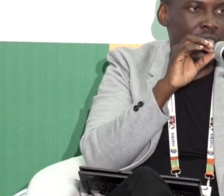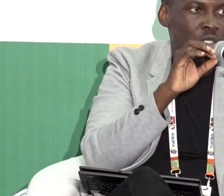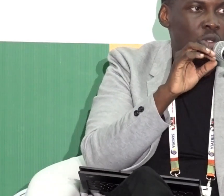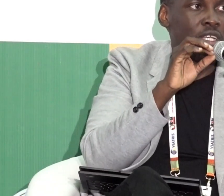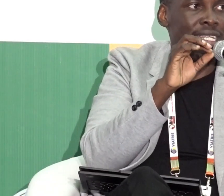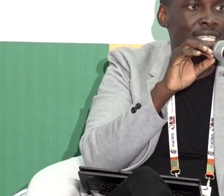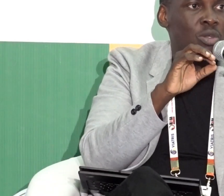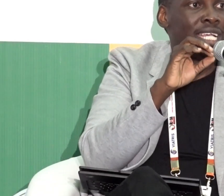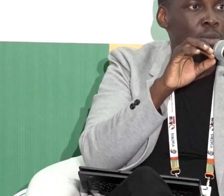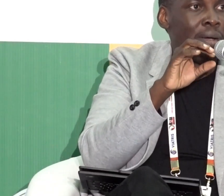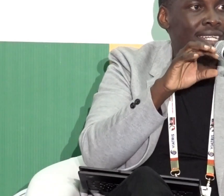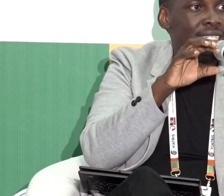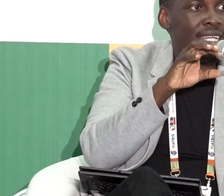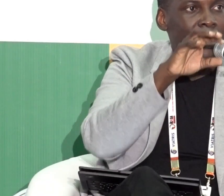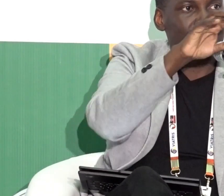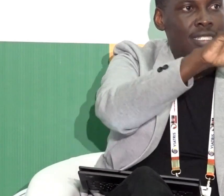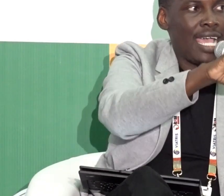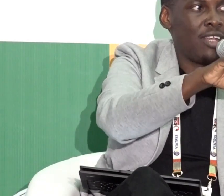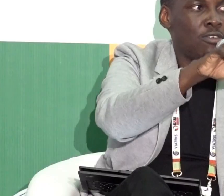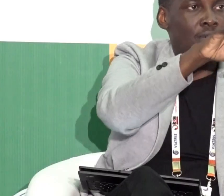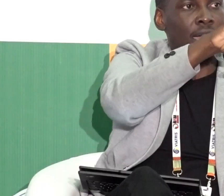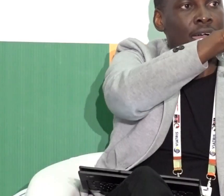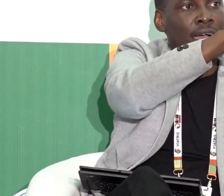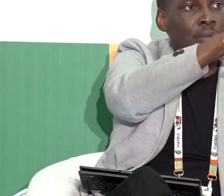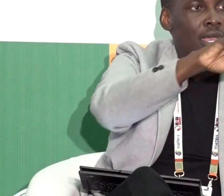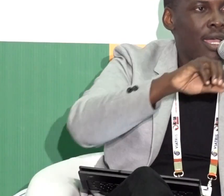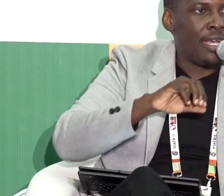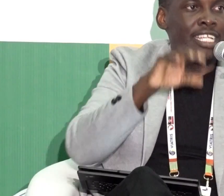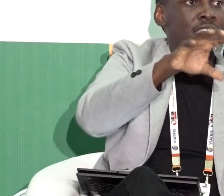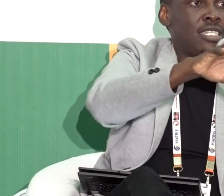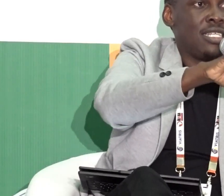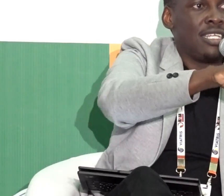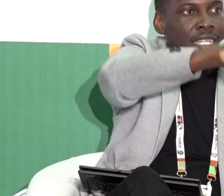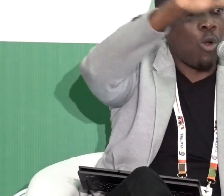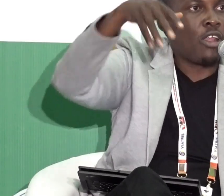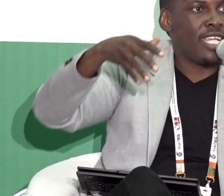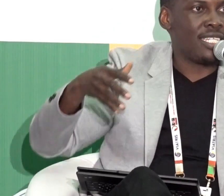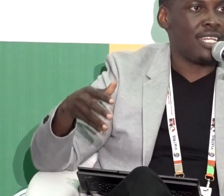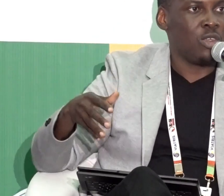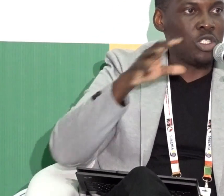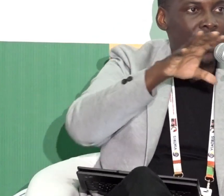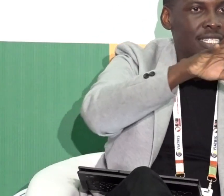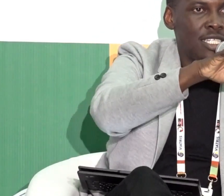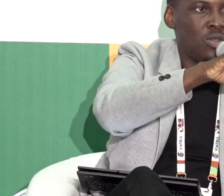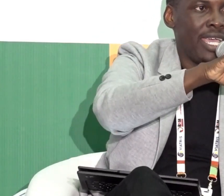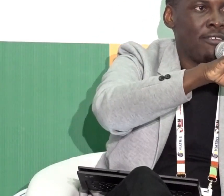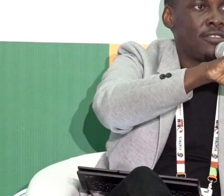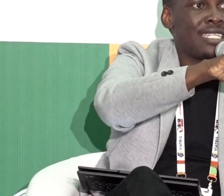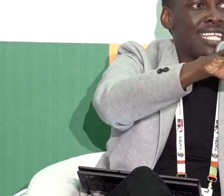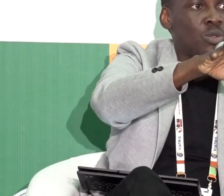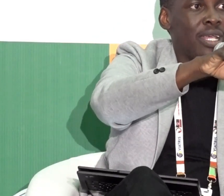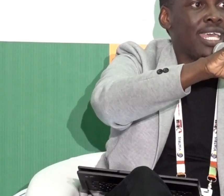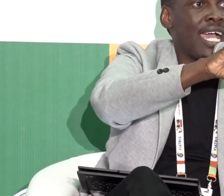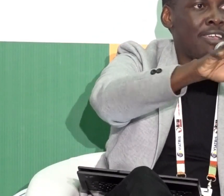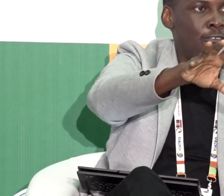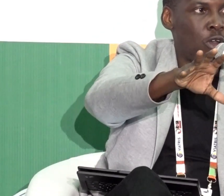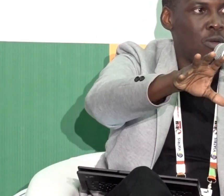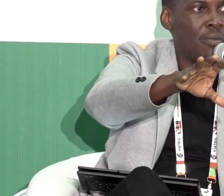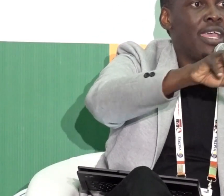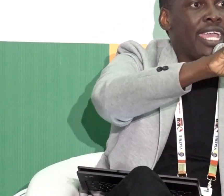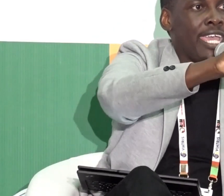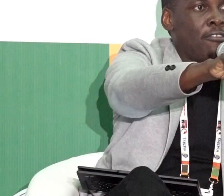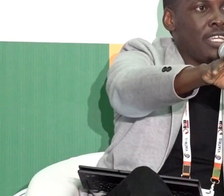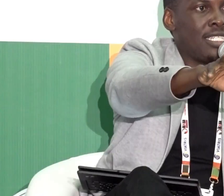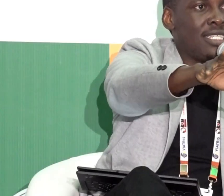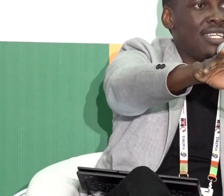may actually do not need to expand this kind of registry, the whole nation. You just need to have sites where they are high